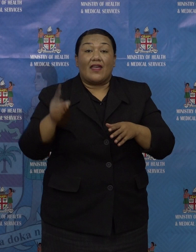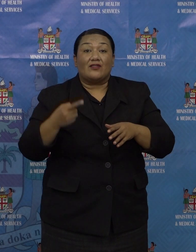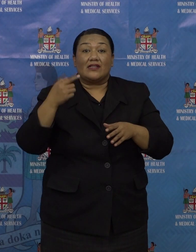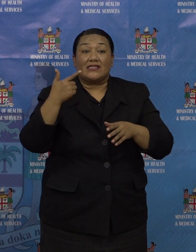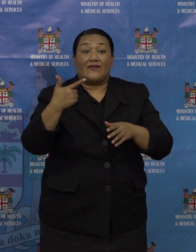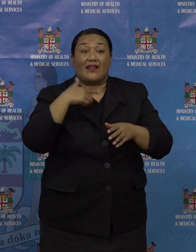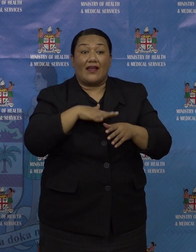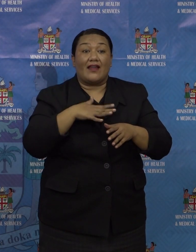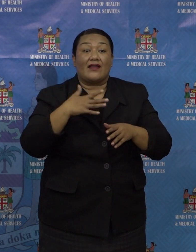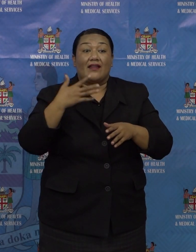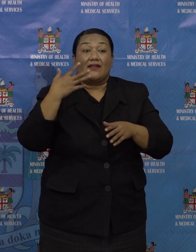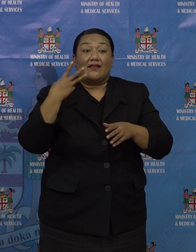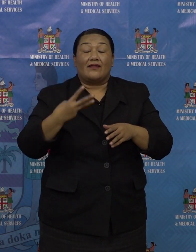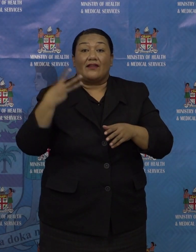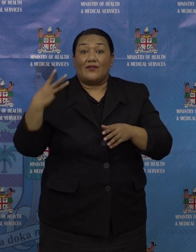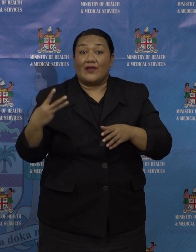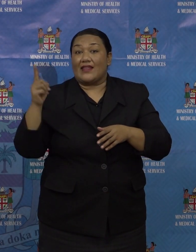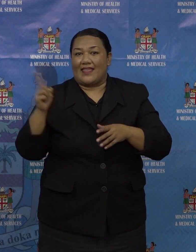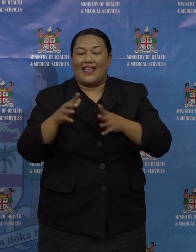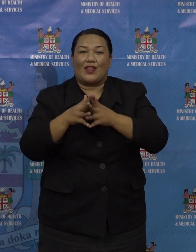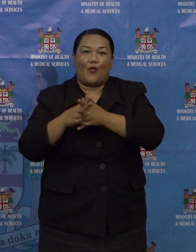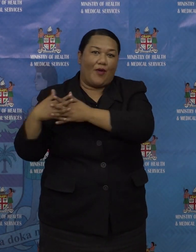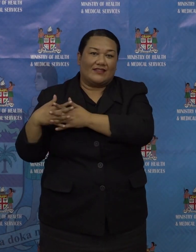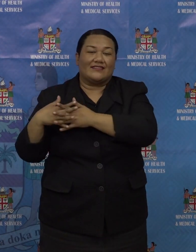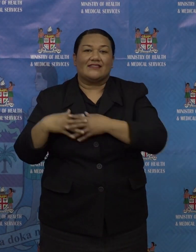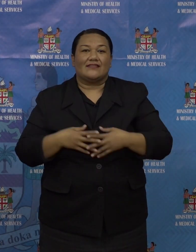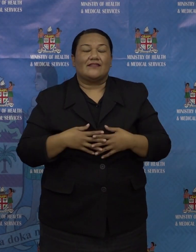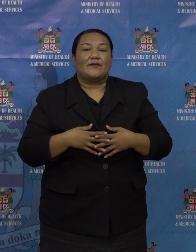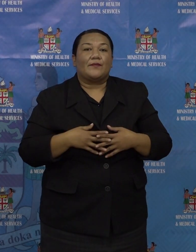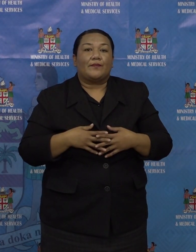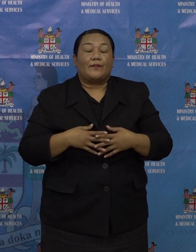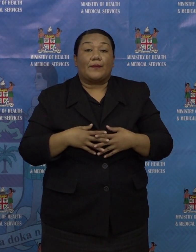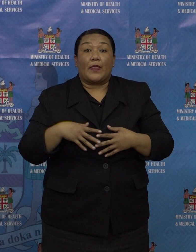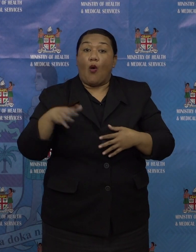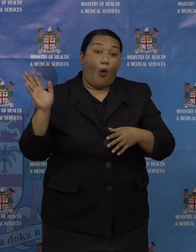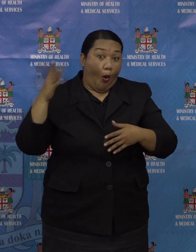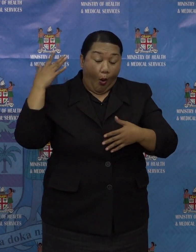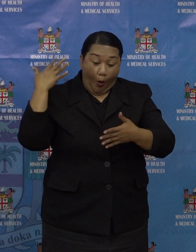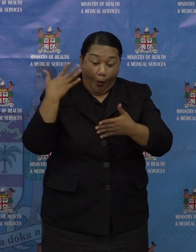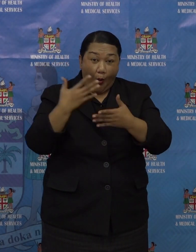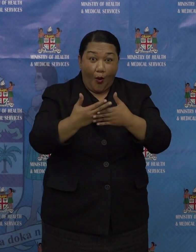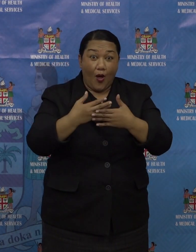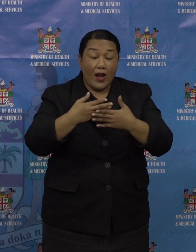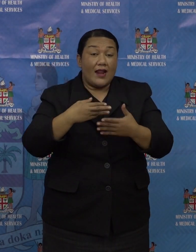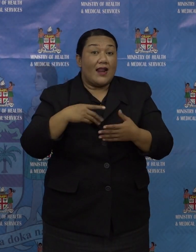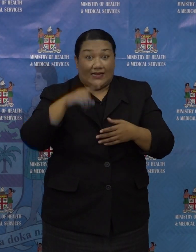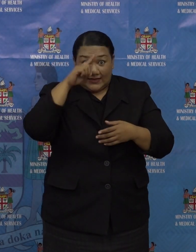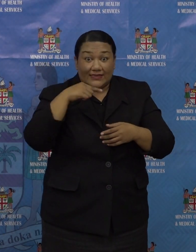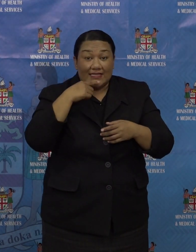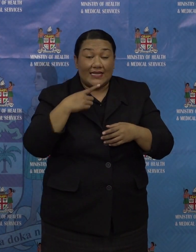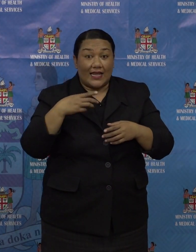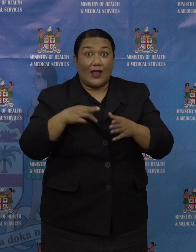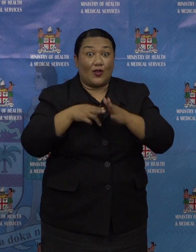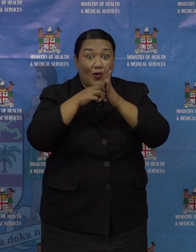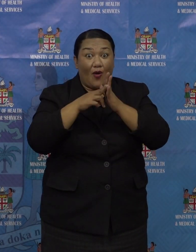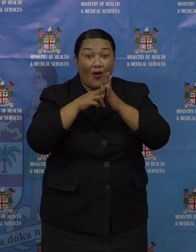5,733 cases are in the Western Division. All the cases that were previously reported in the Northern and Eastern Divisions have recovered,